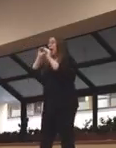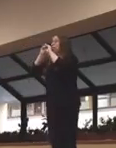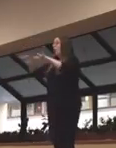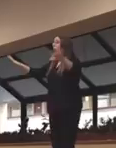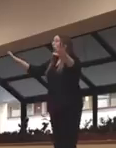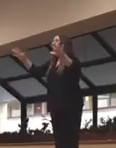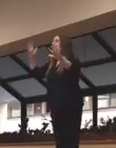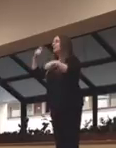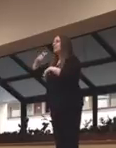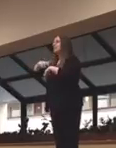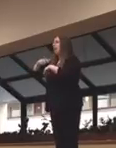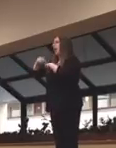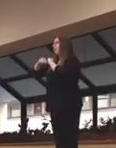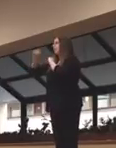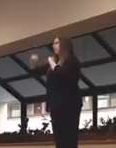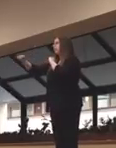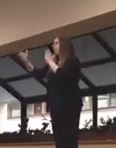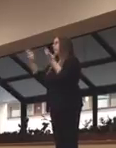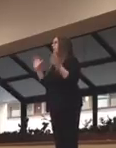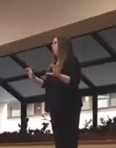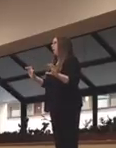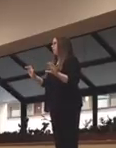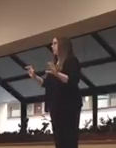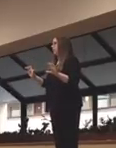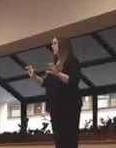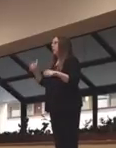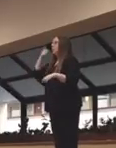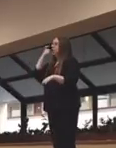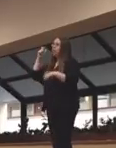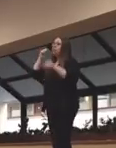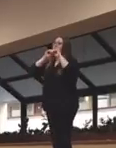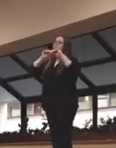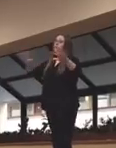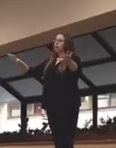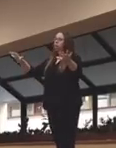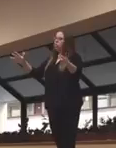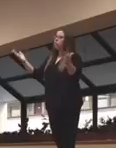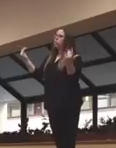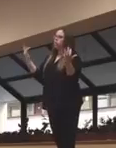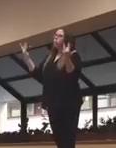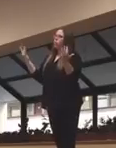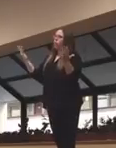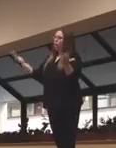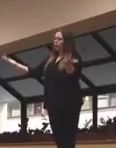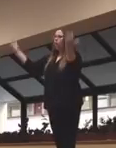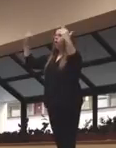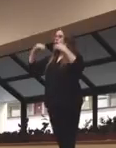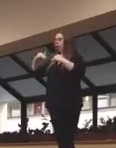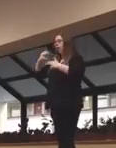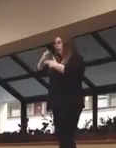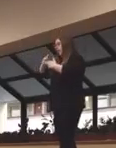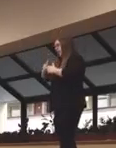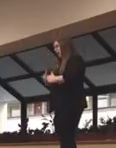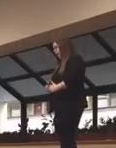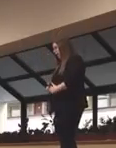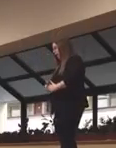were strategically picked to be a part of the task force. We felt that if the call went out, it would